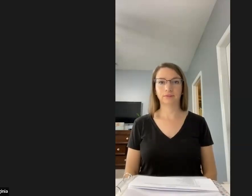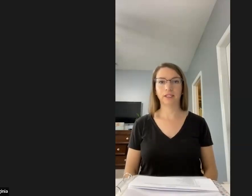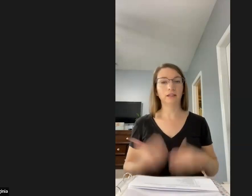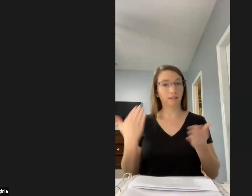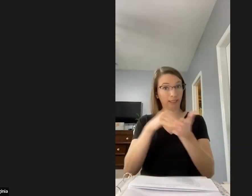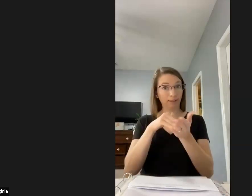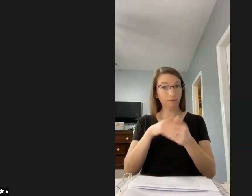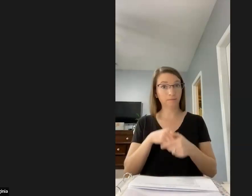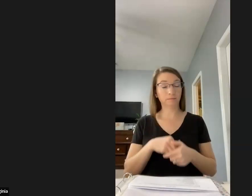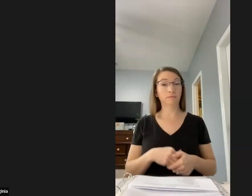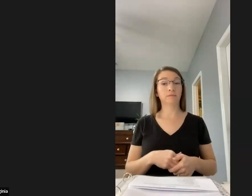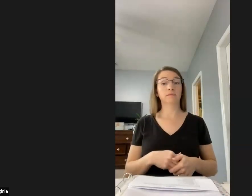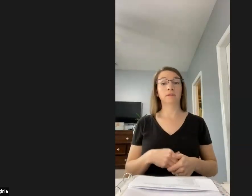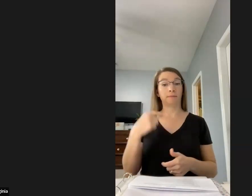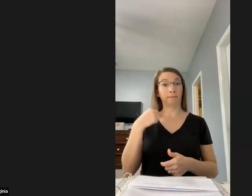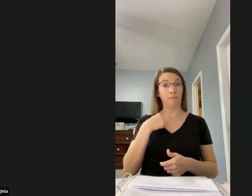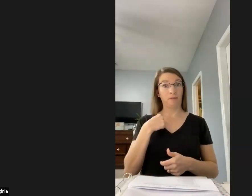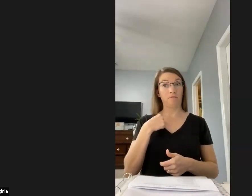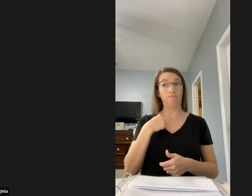Okay. Again.